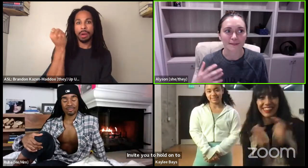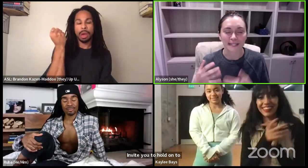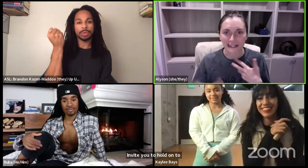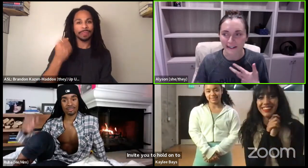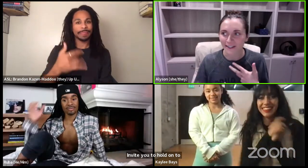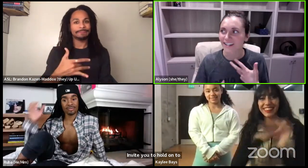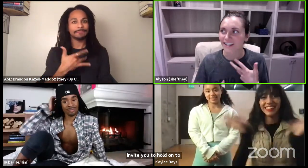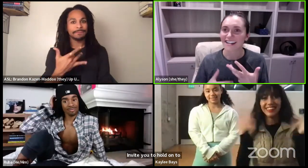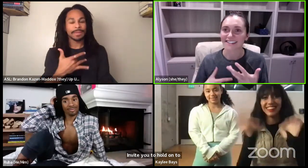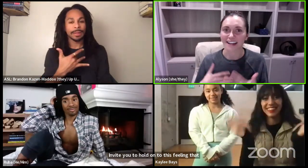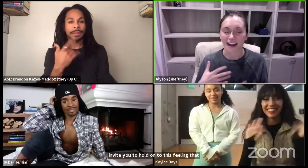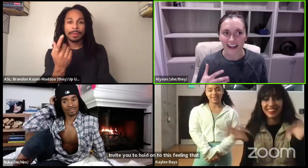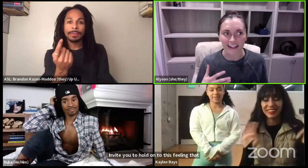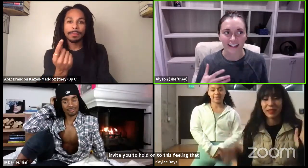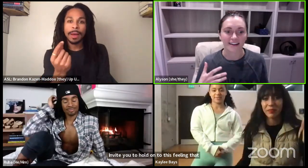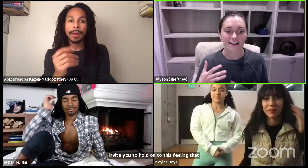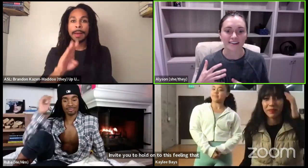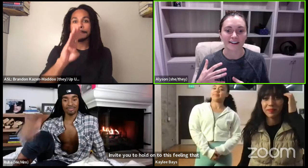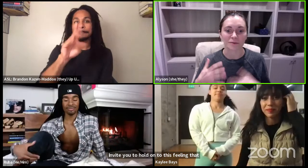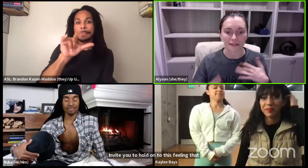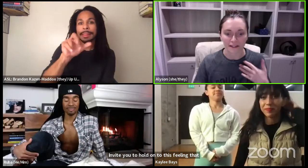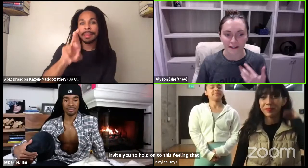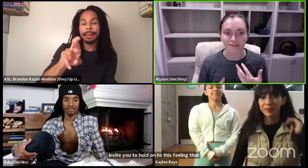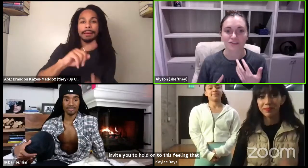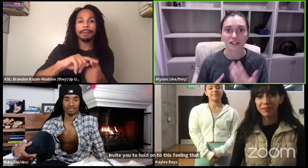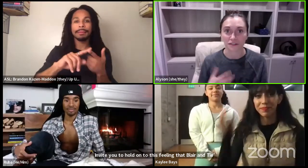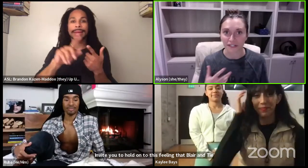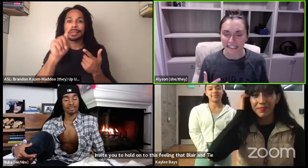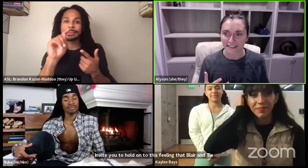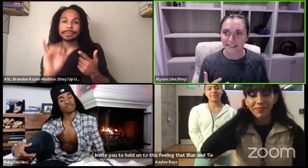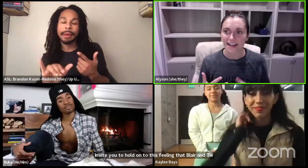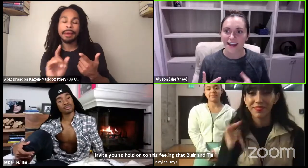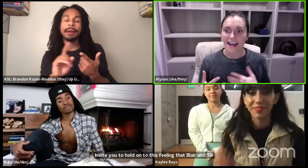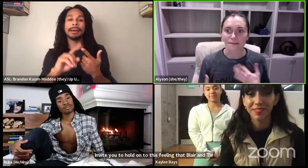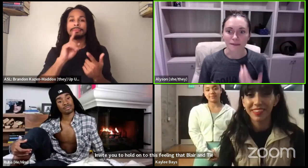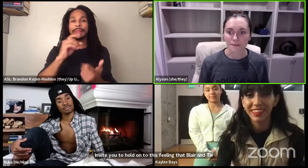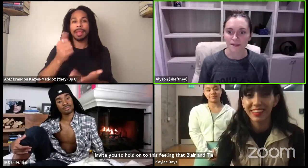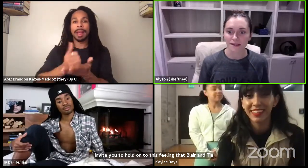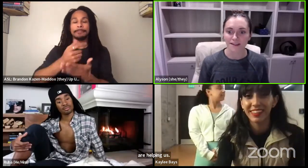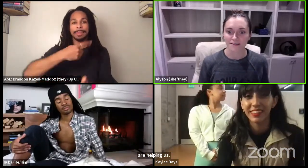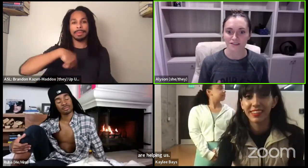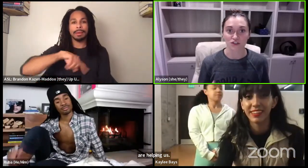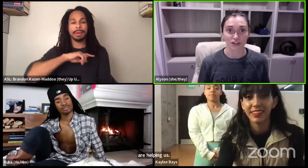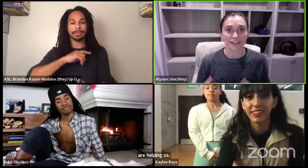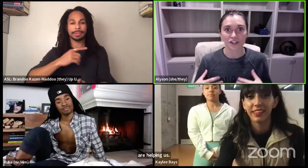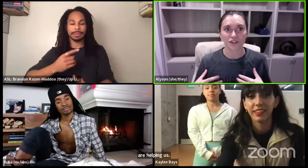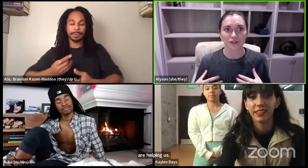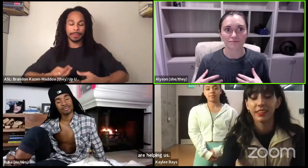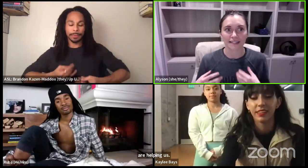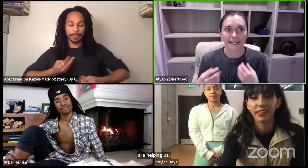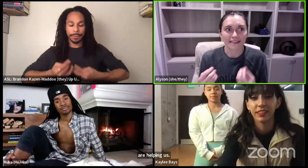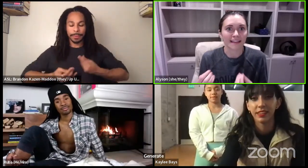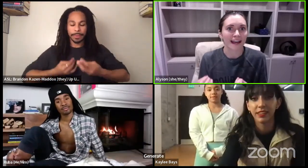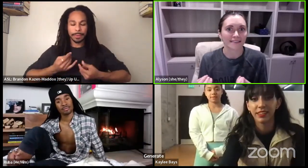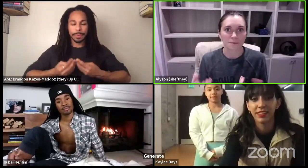that Blair and Ty are helping us generate, and maybe stretch in that